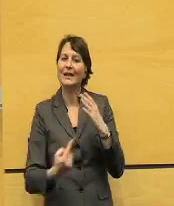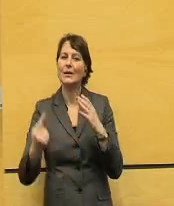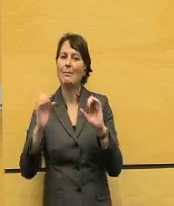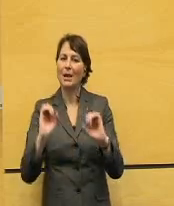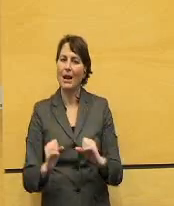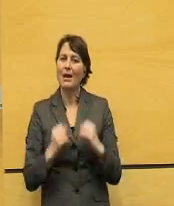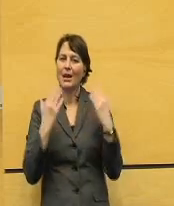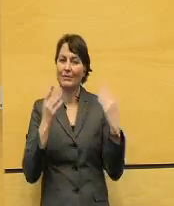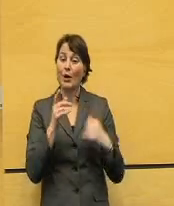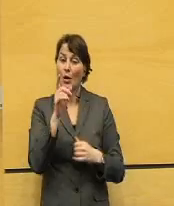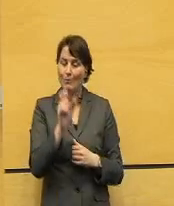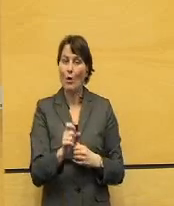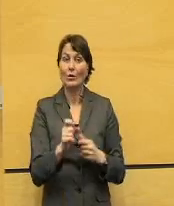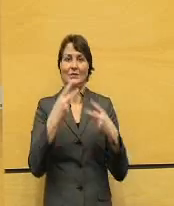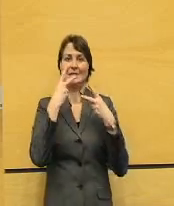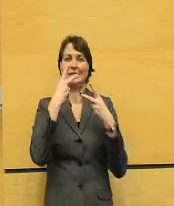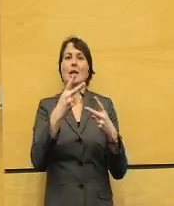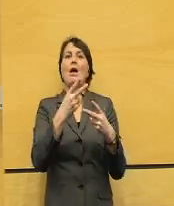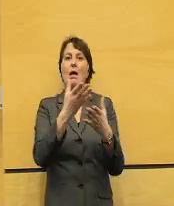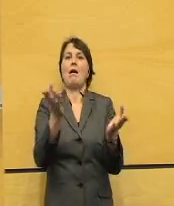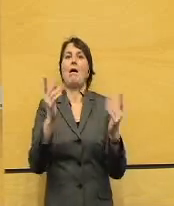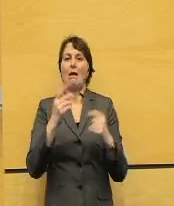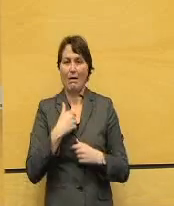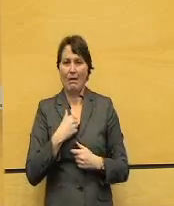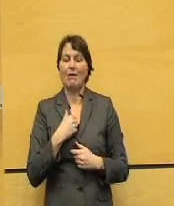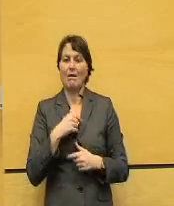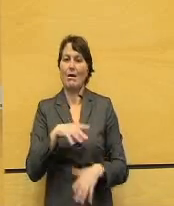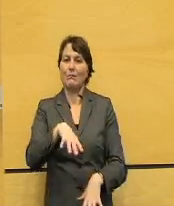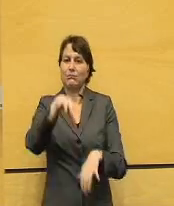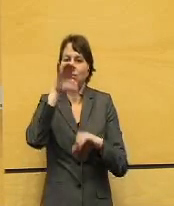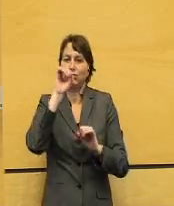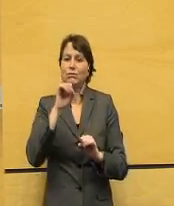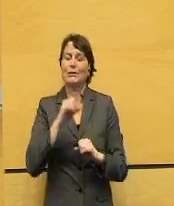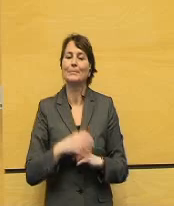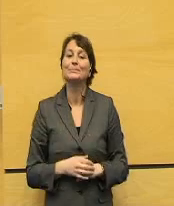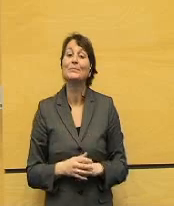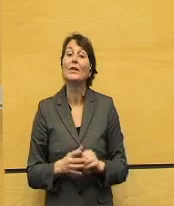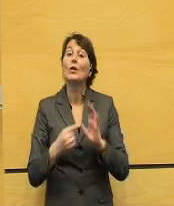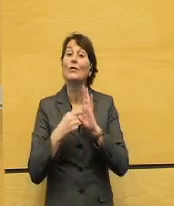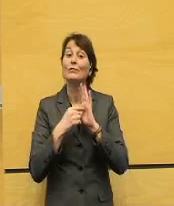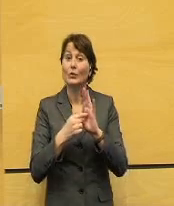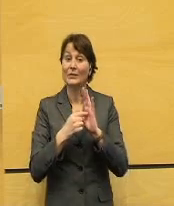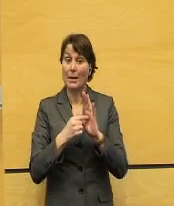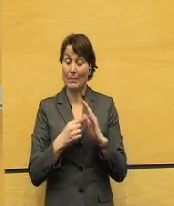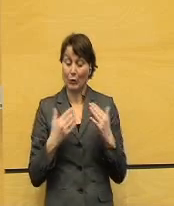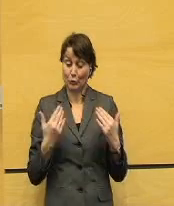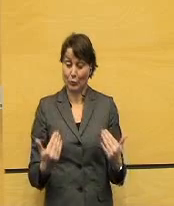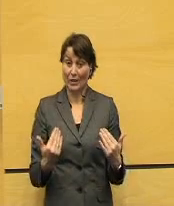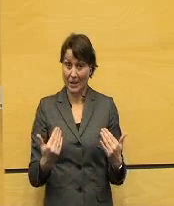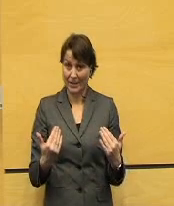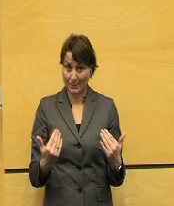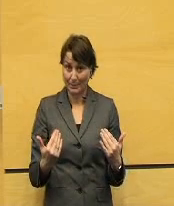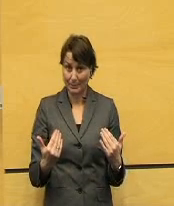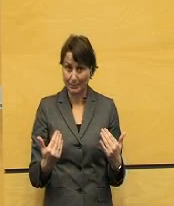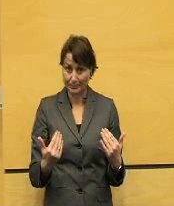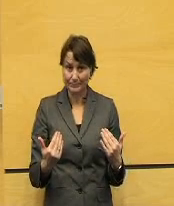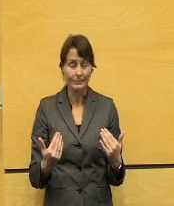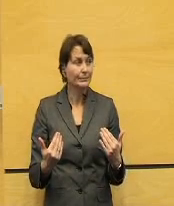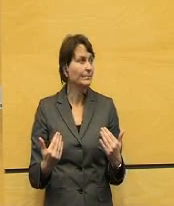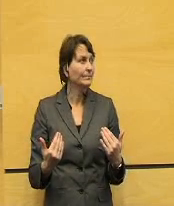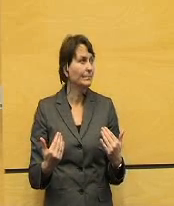with disability to the public. For example, our interpreter today and